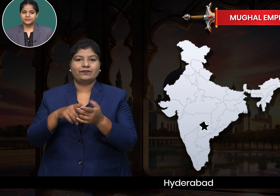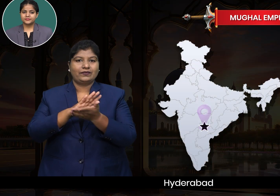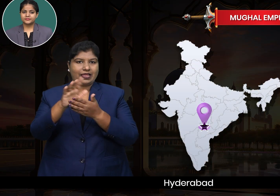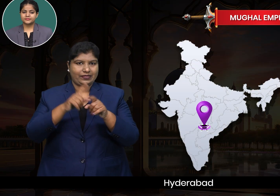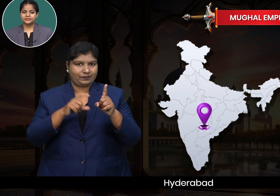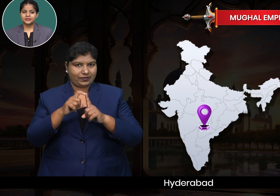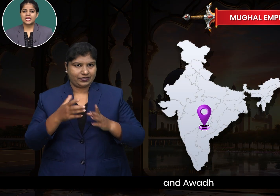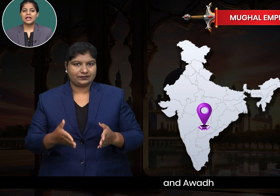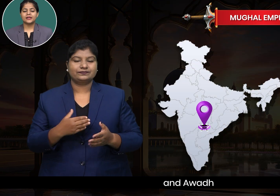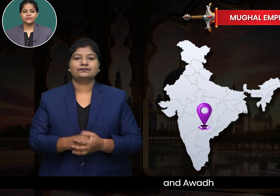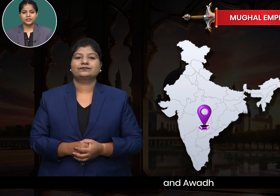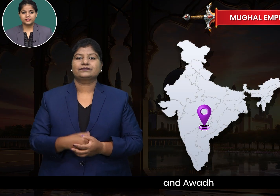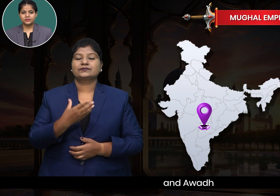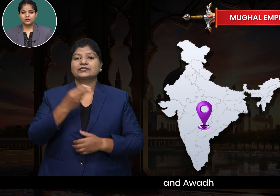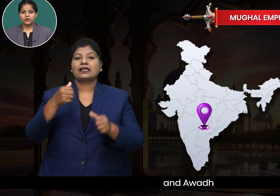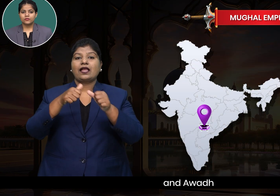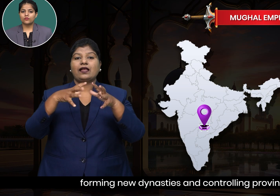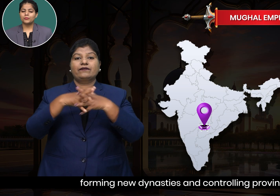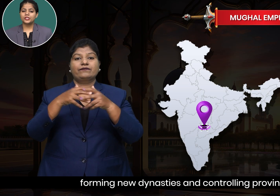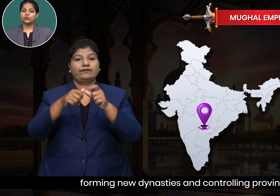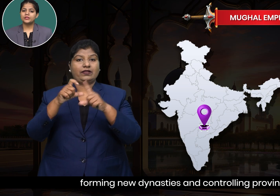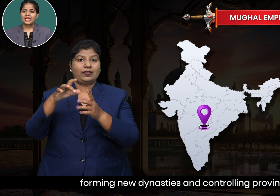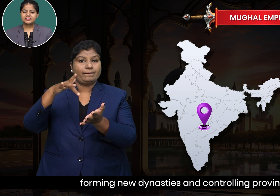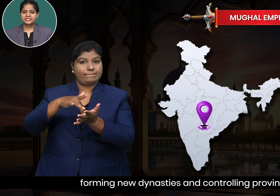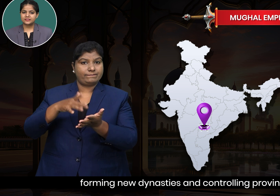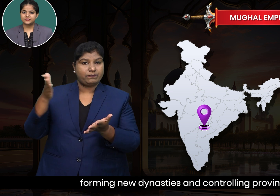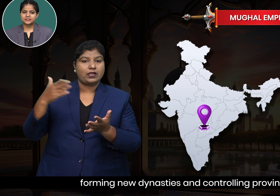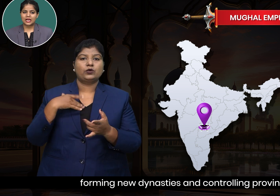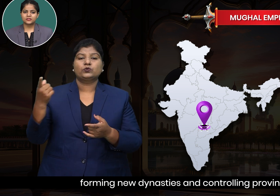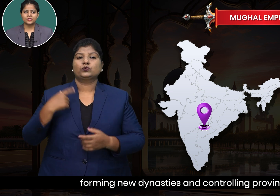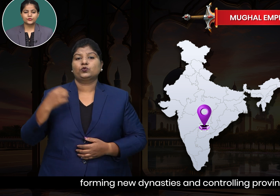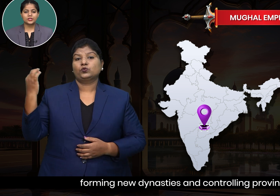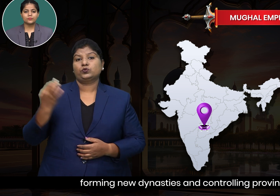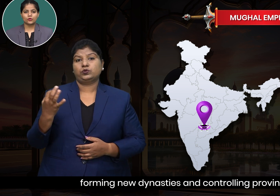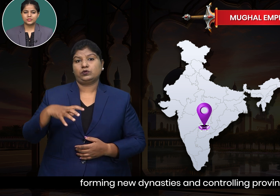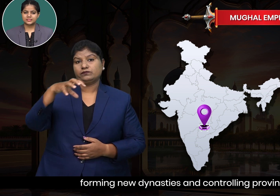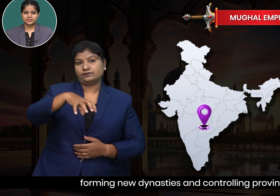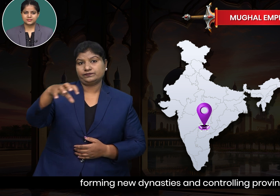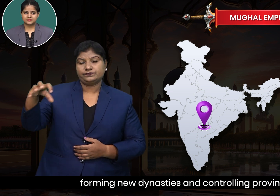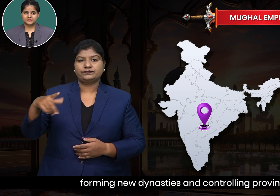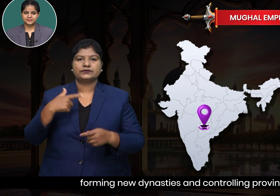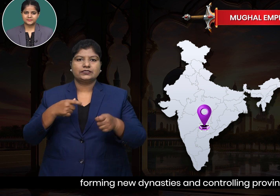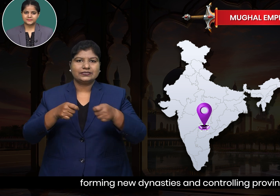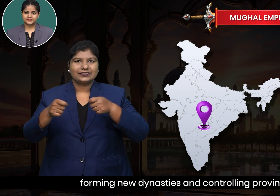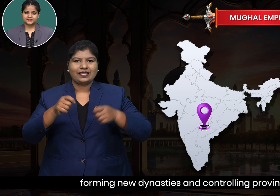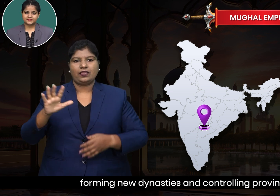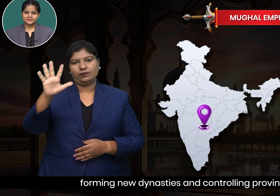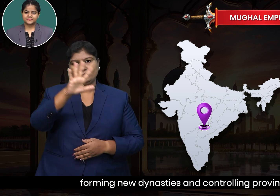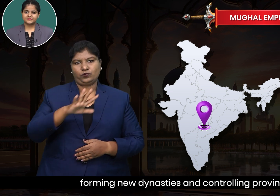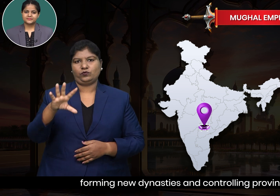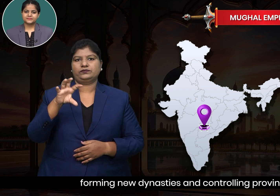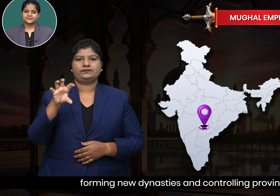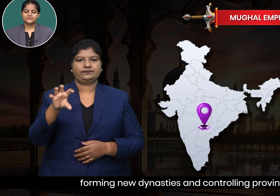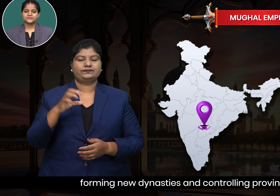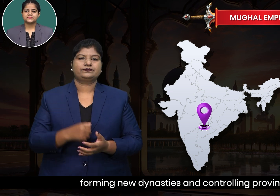Hyderabad and Awadh, forming new dynasties and controlling provinces.